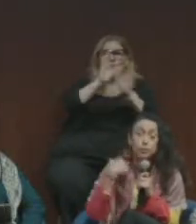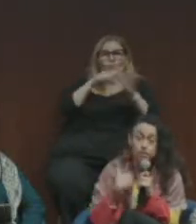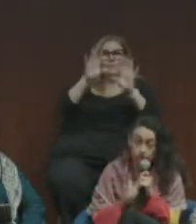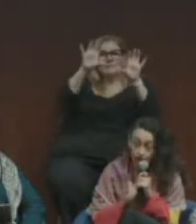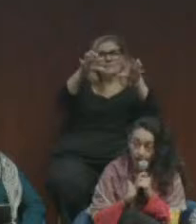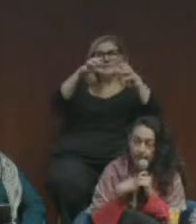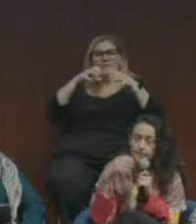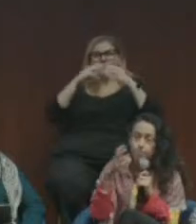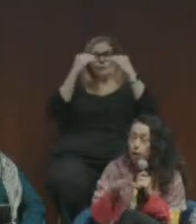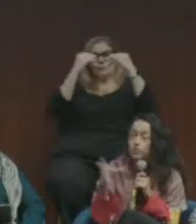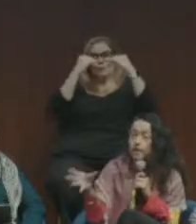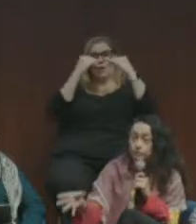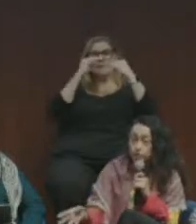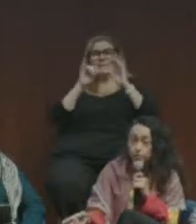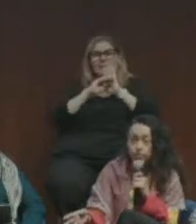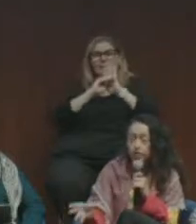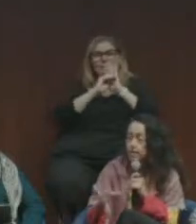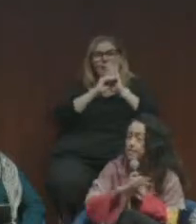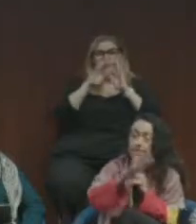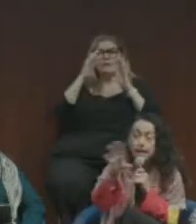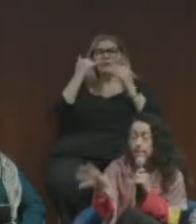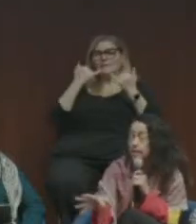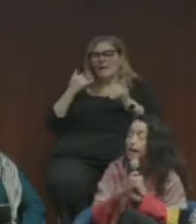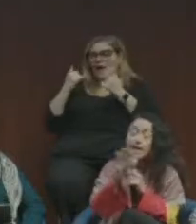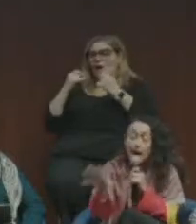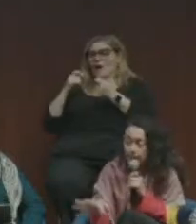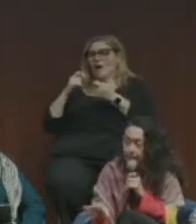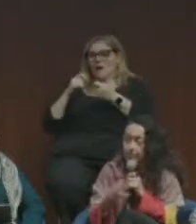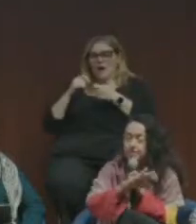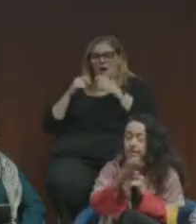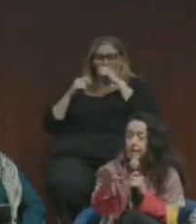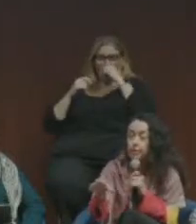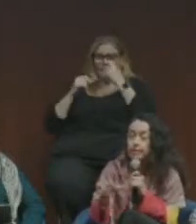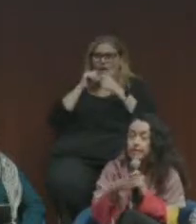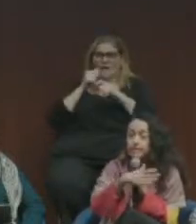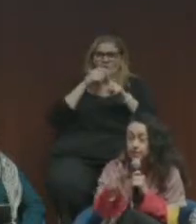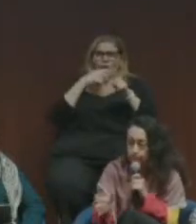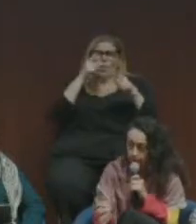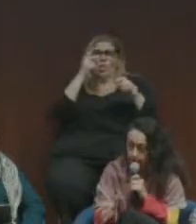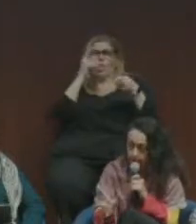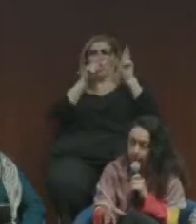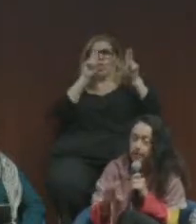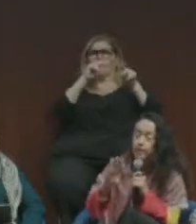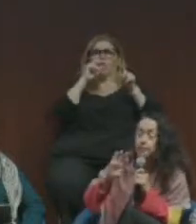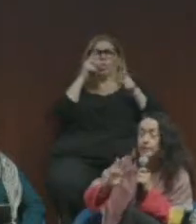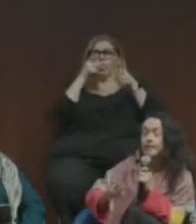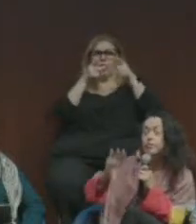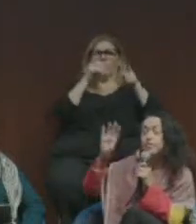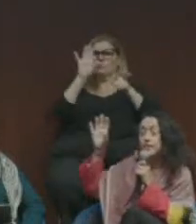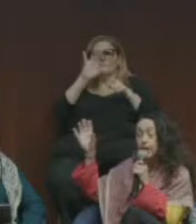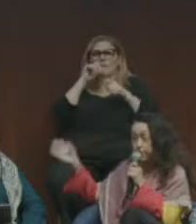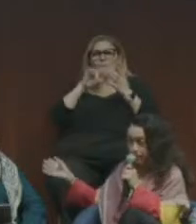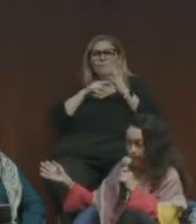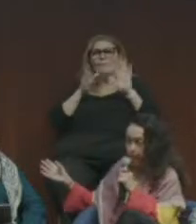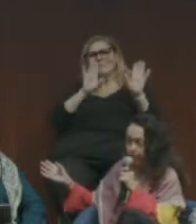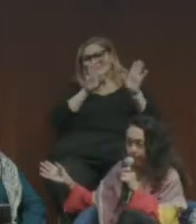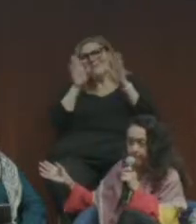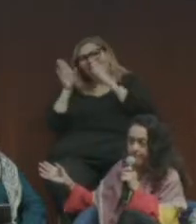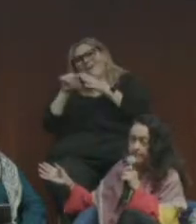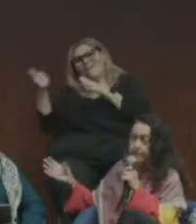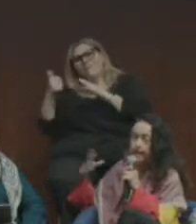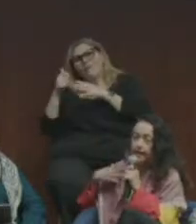way that we were taught, that's modeled after union organizing. And I'm not knocking it or saying that we give it up altogether, but then there's another kind